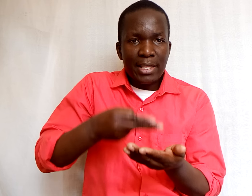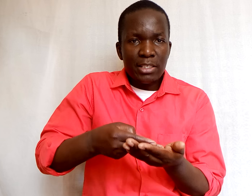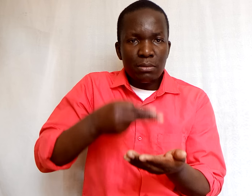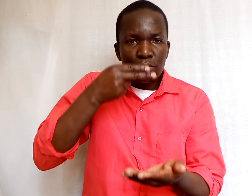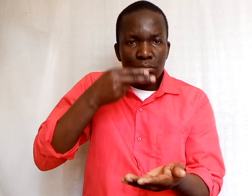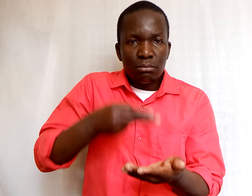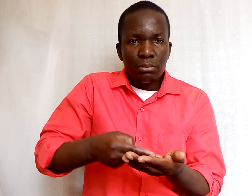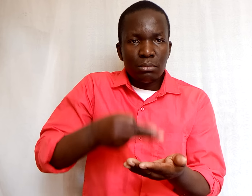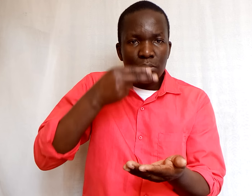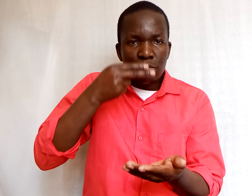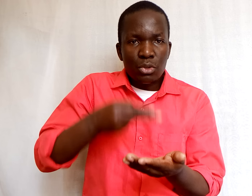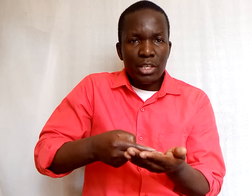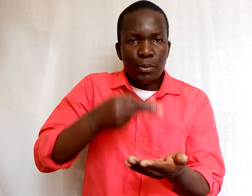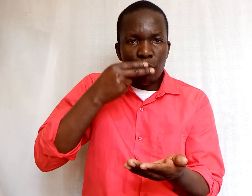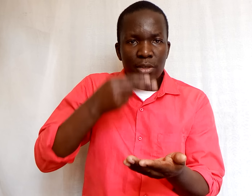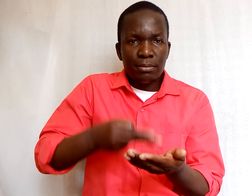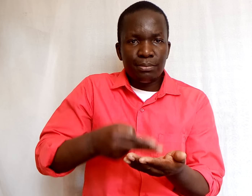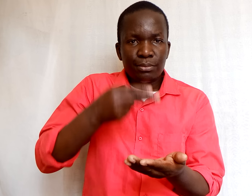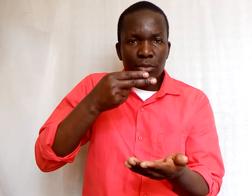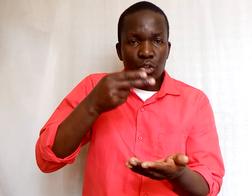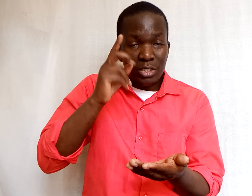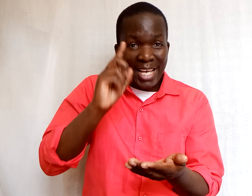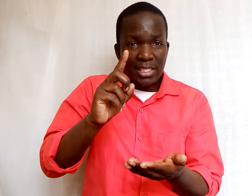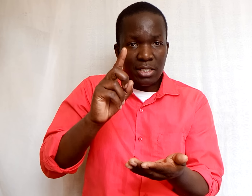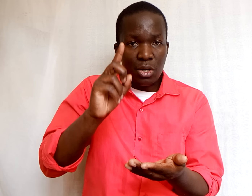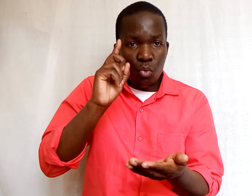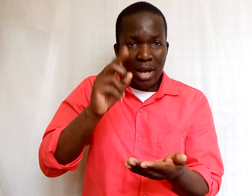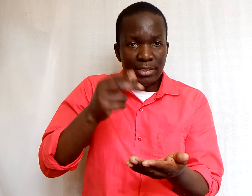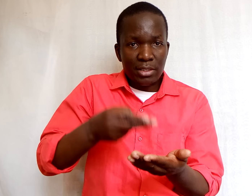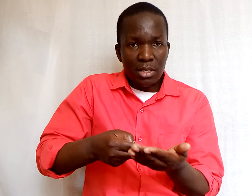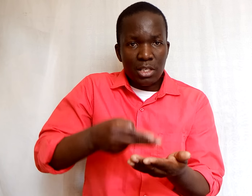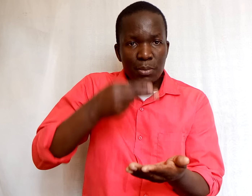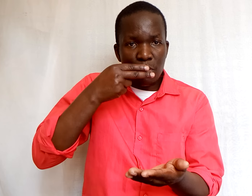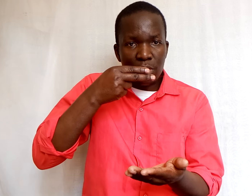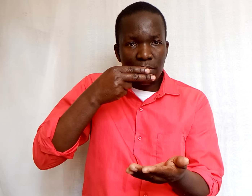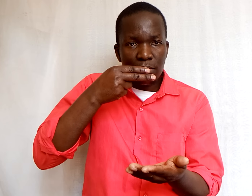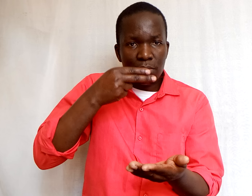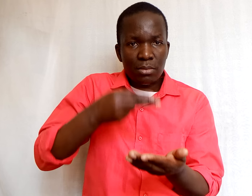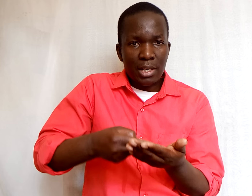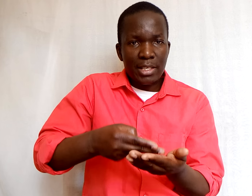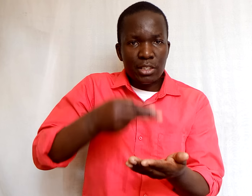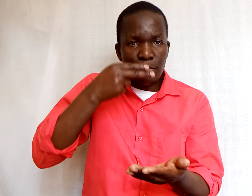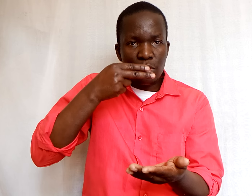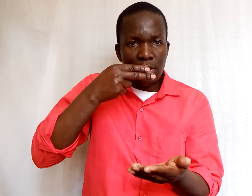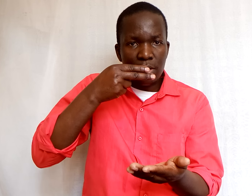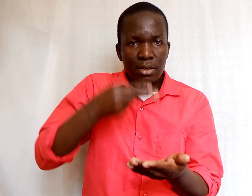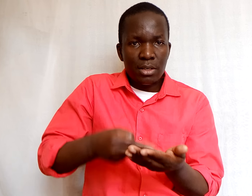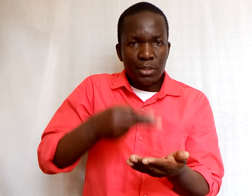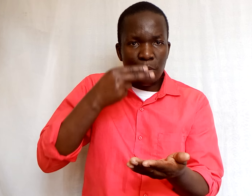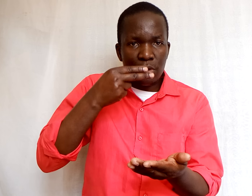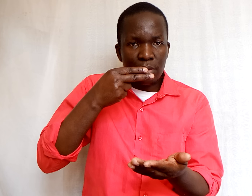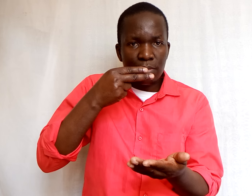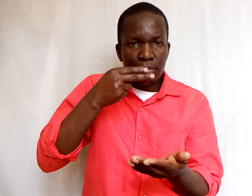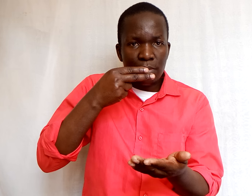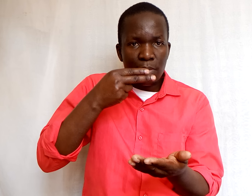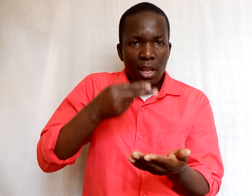this. So this spoon. So just once. Spoon. Like this. Spoon. Spoon.